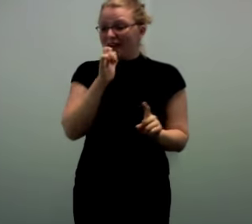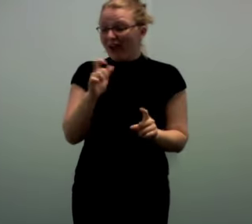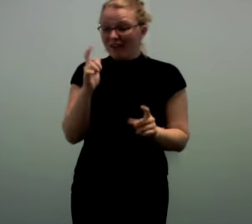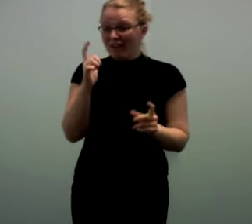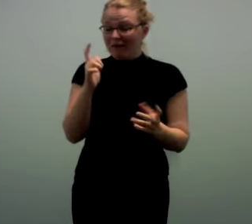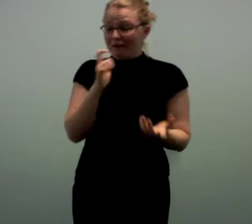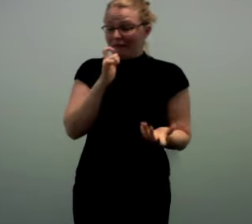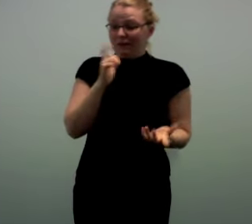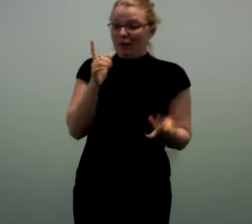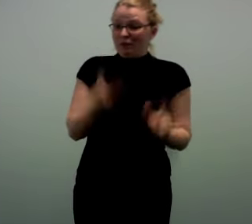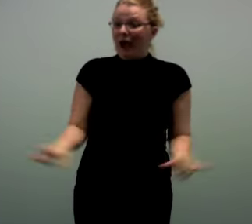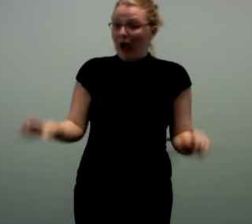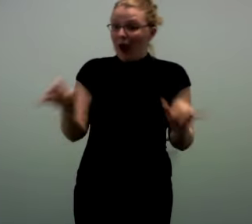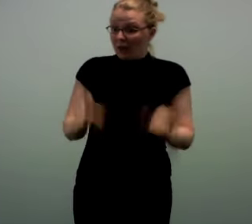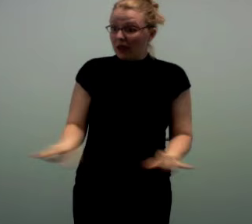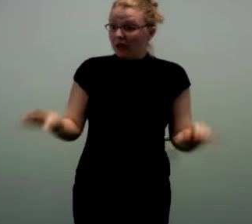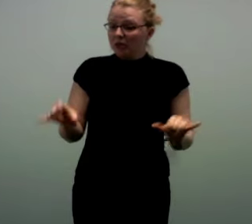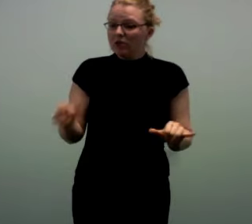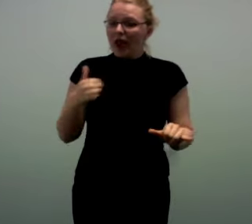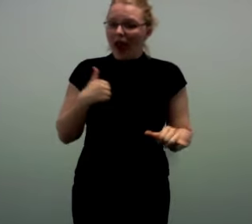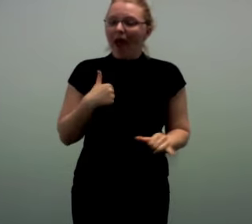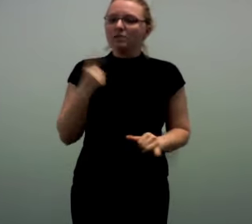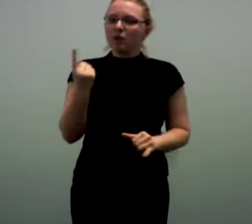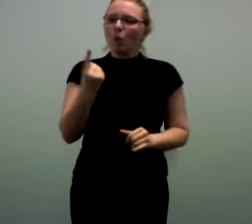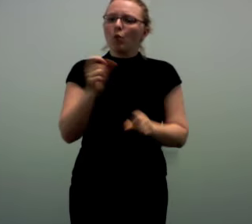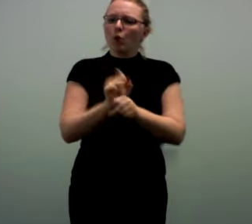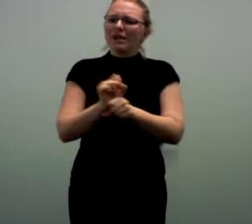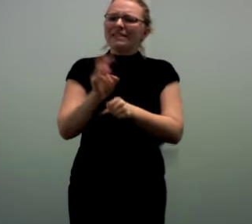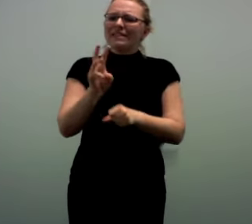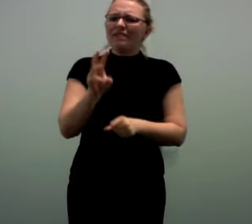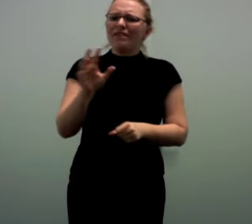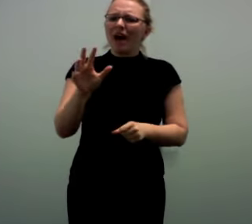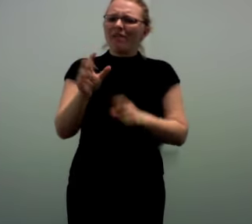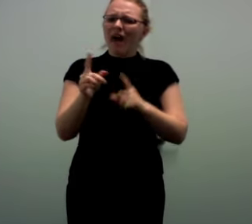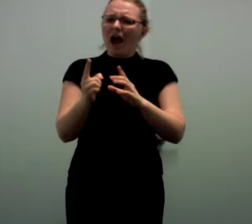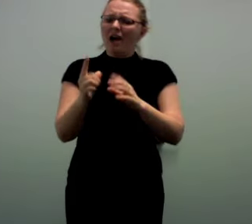hours, 6 days a week. Overtime and Sundays, no pay.